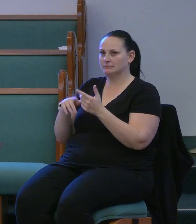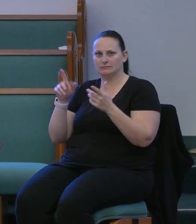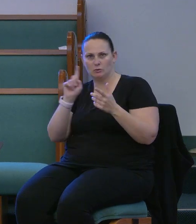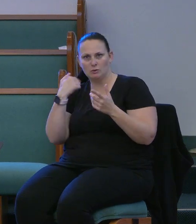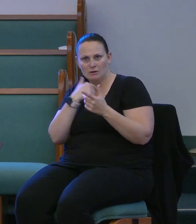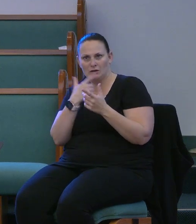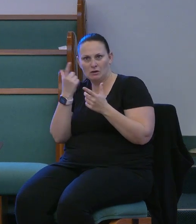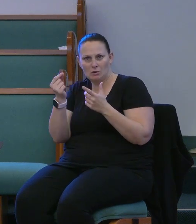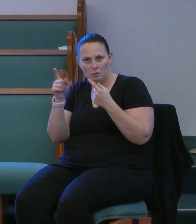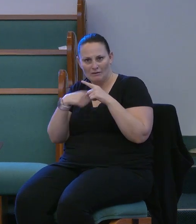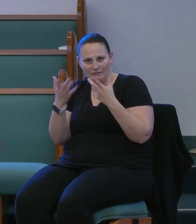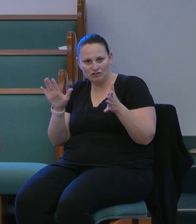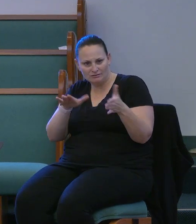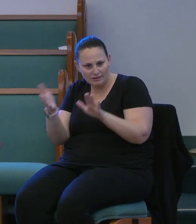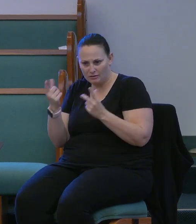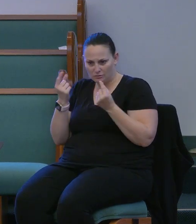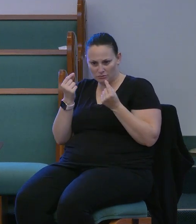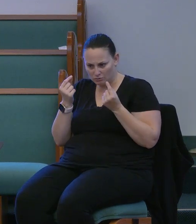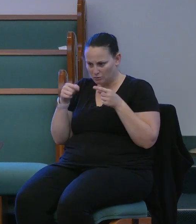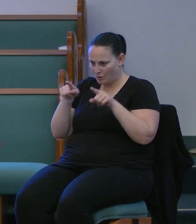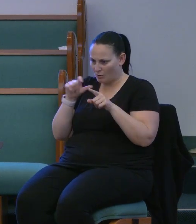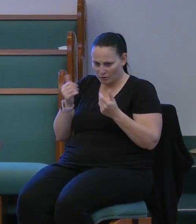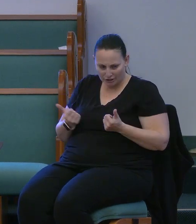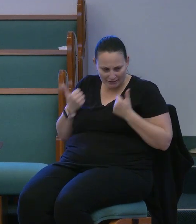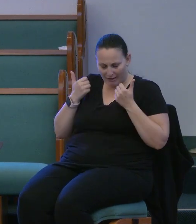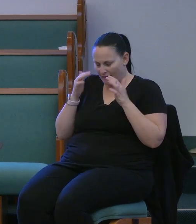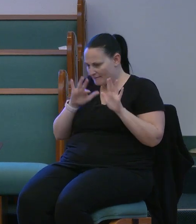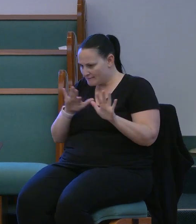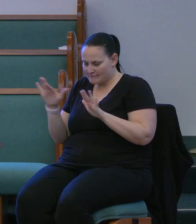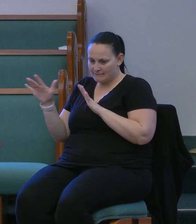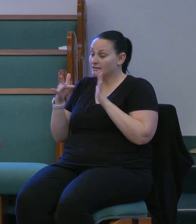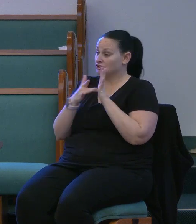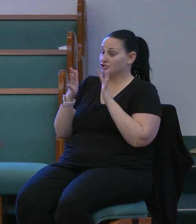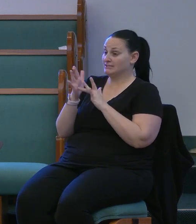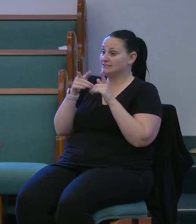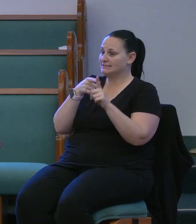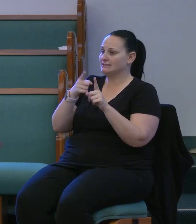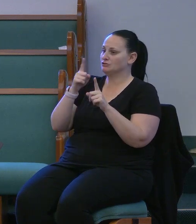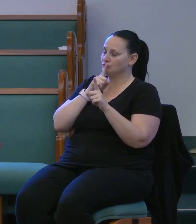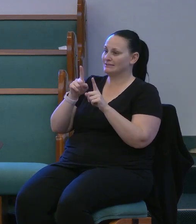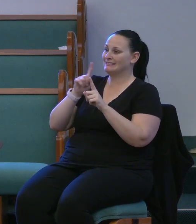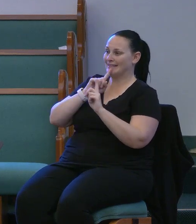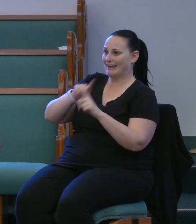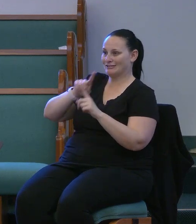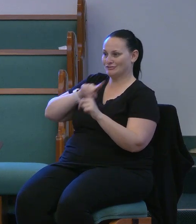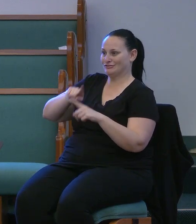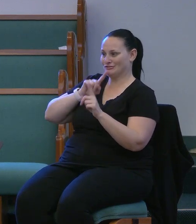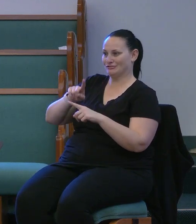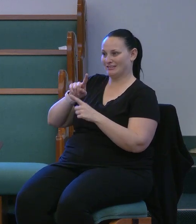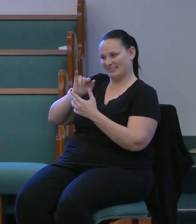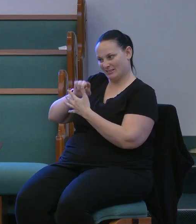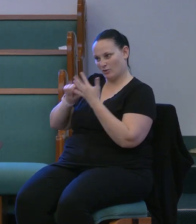after we aren't here? What do we do while we are here? Jesus is wrapping these answers to this